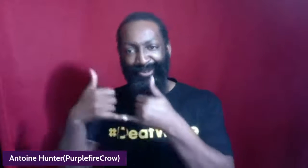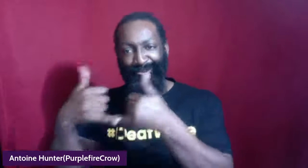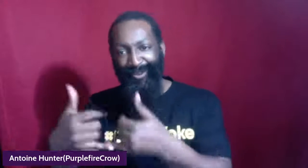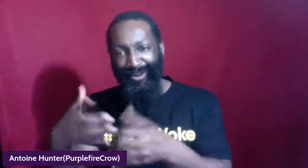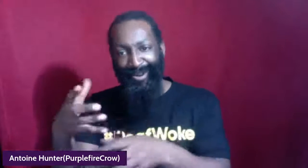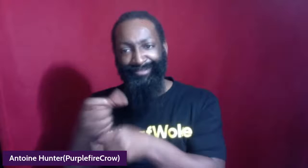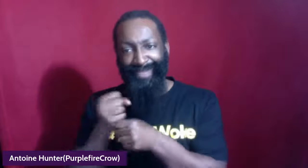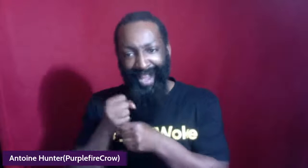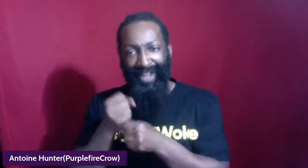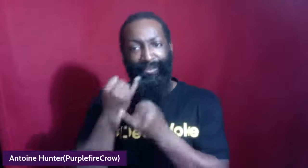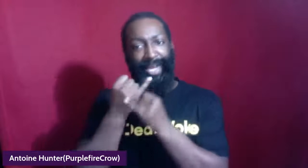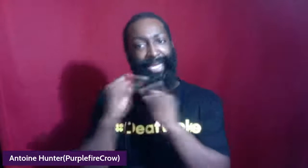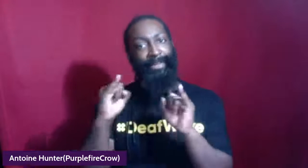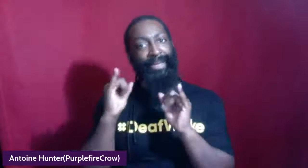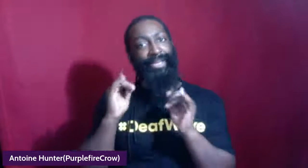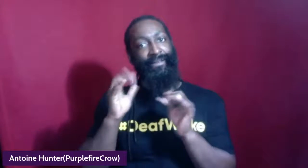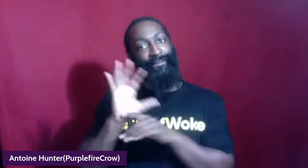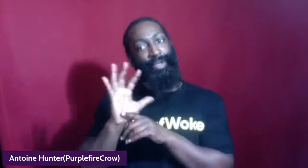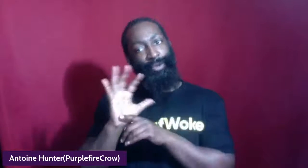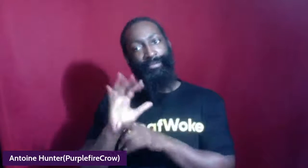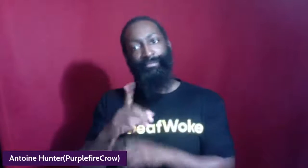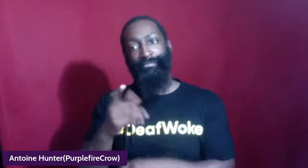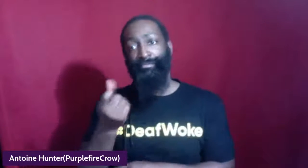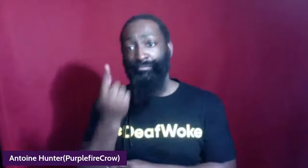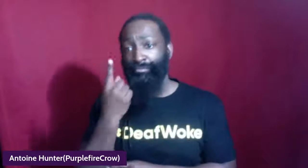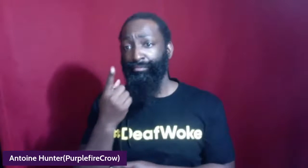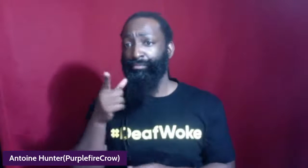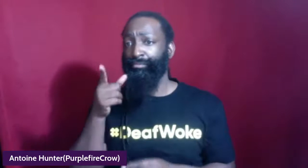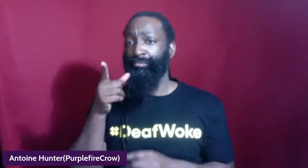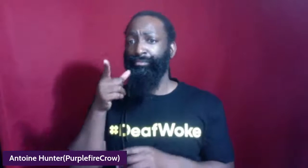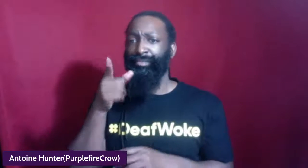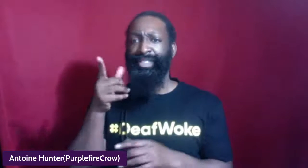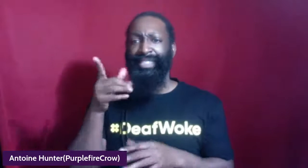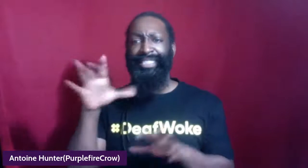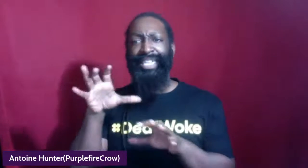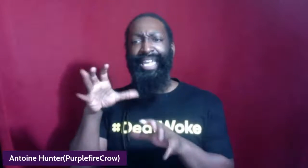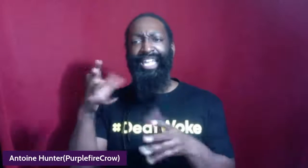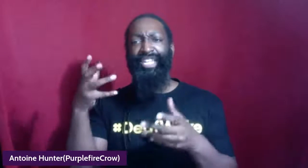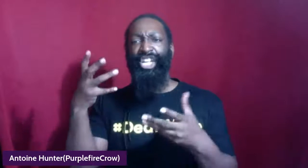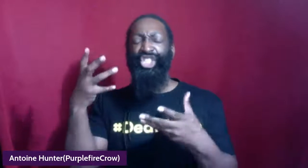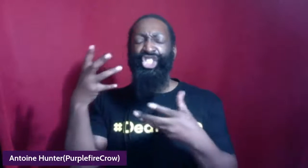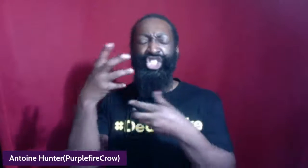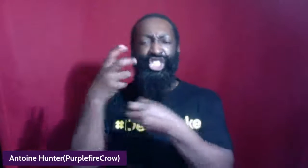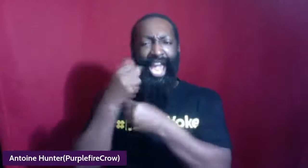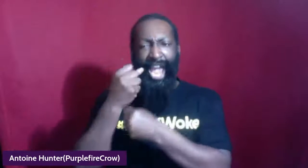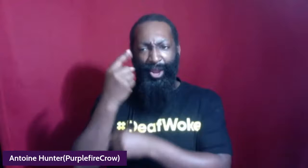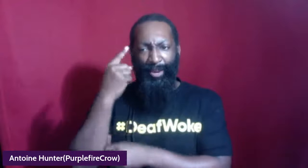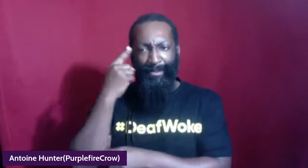Order. She has roles in multiple award-winning independent films.